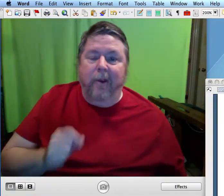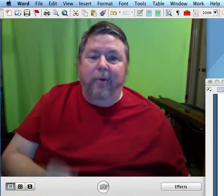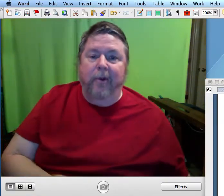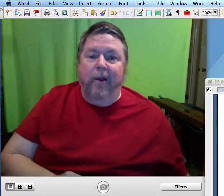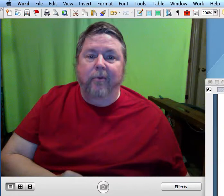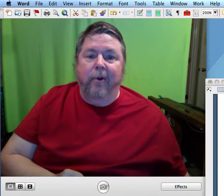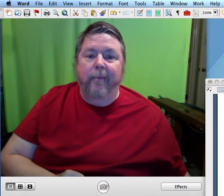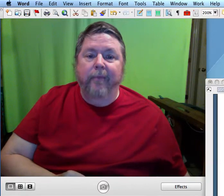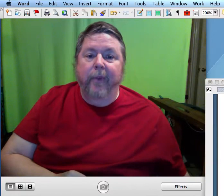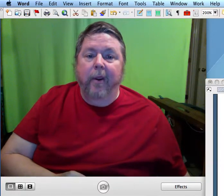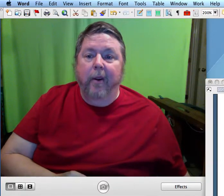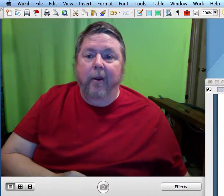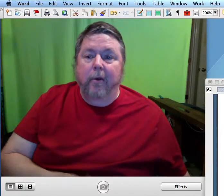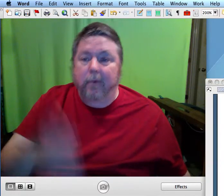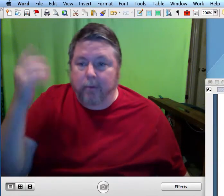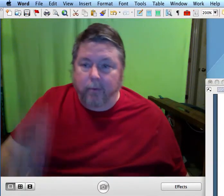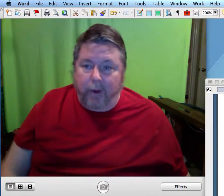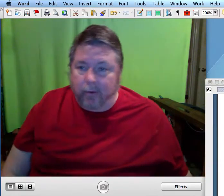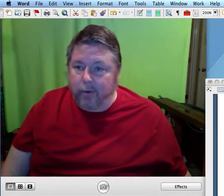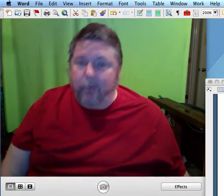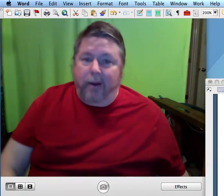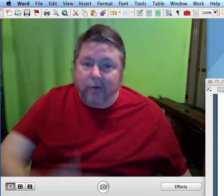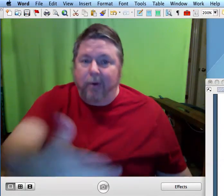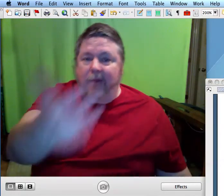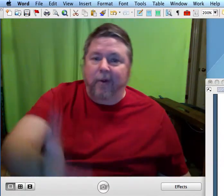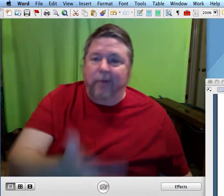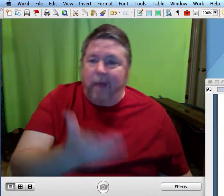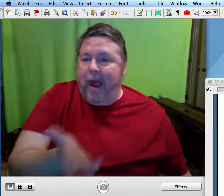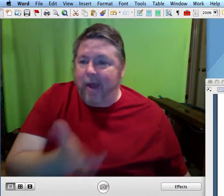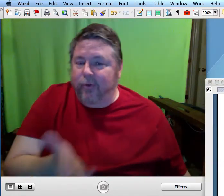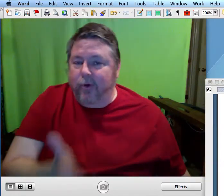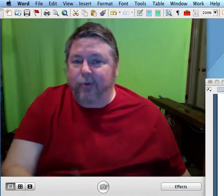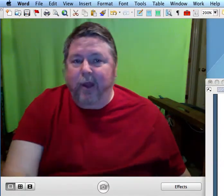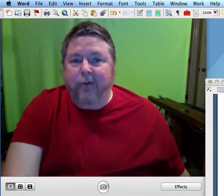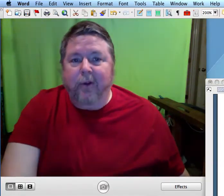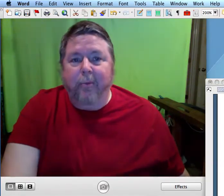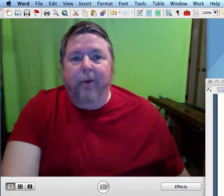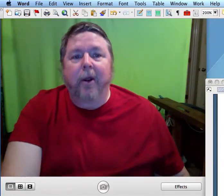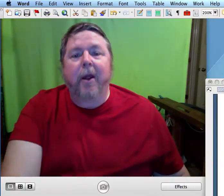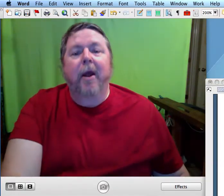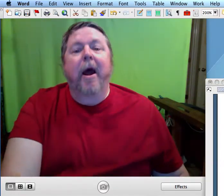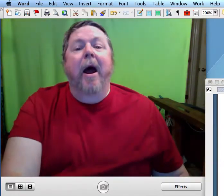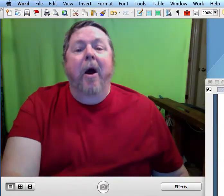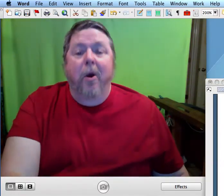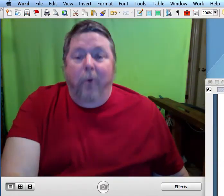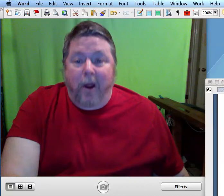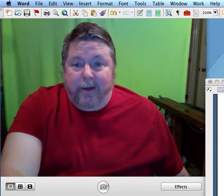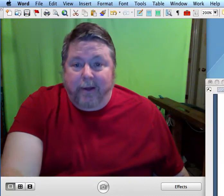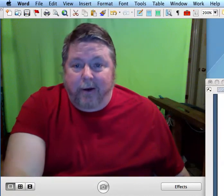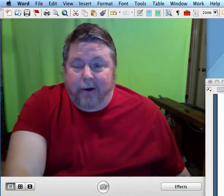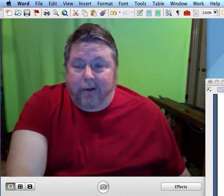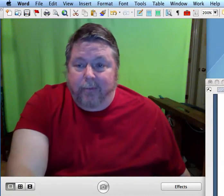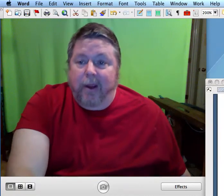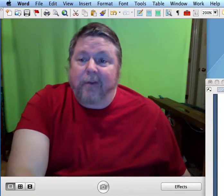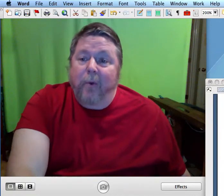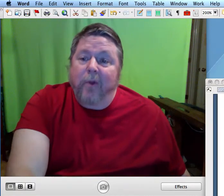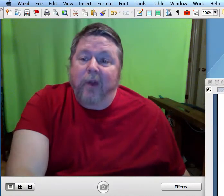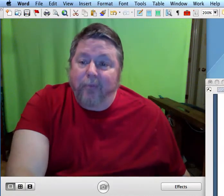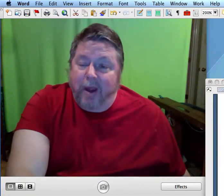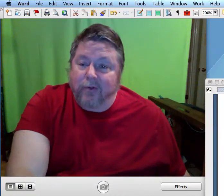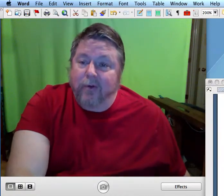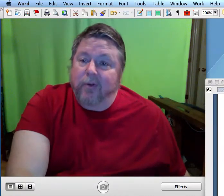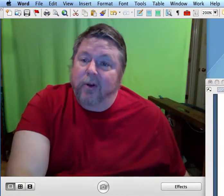doing simultaneous work. Well, okay, so let's just have circumstances that are better. Why am I telling you this? Because I